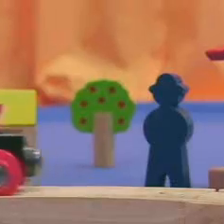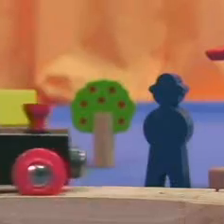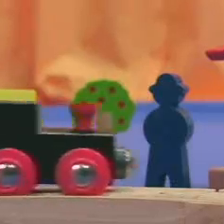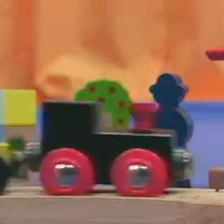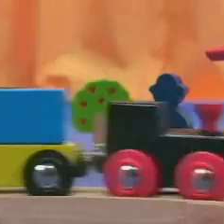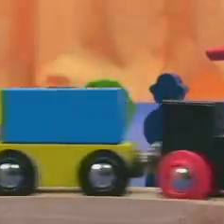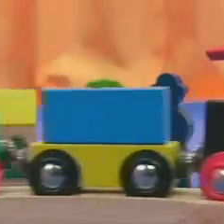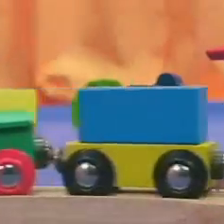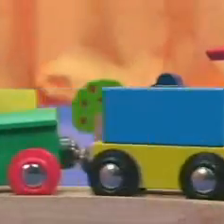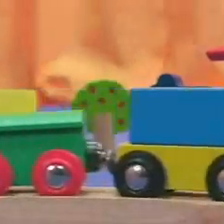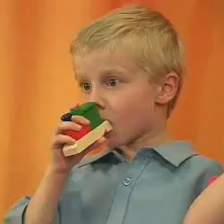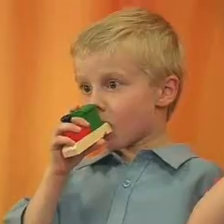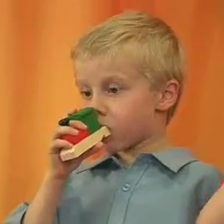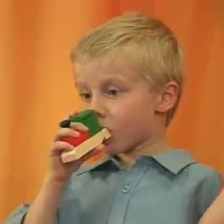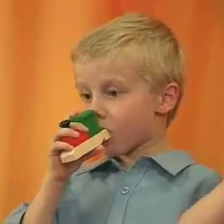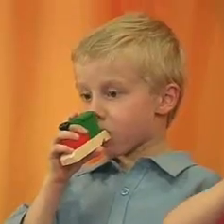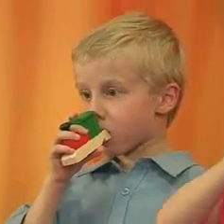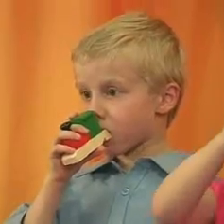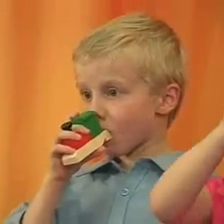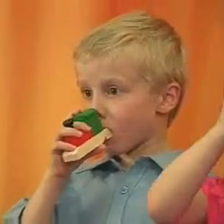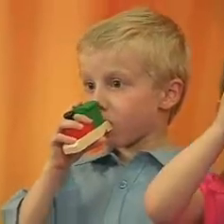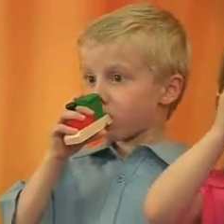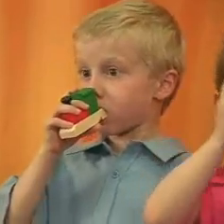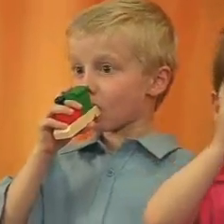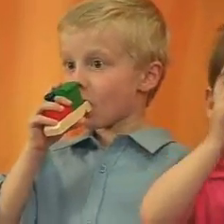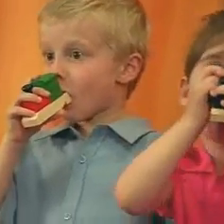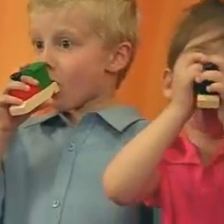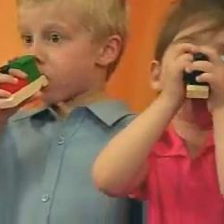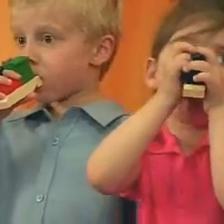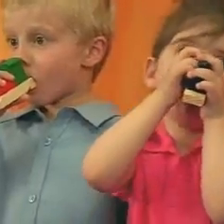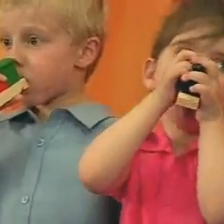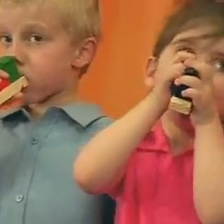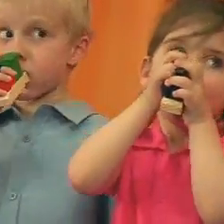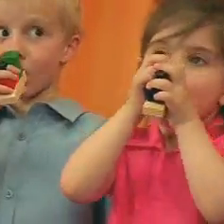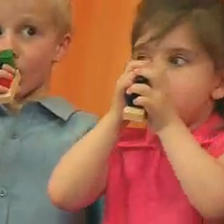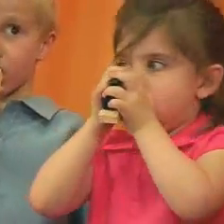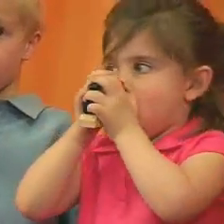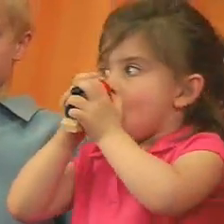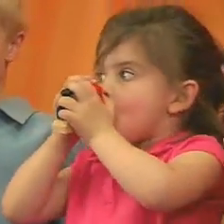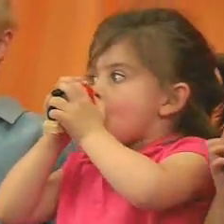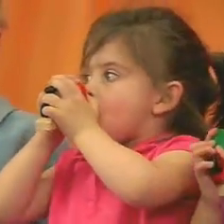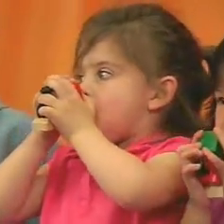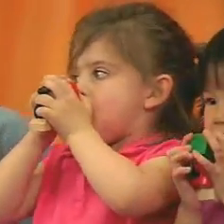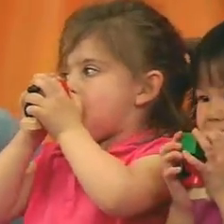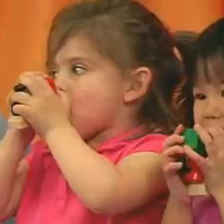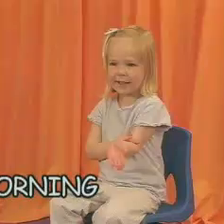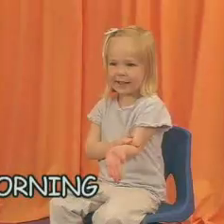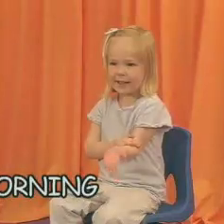Can't you hear the whistle blowin' rise up so early in the morn?